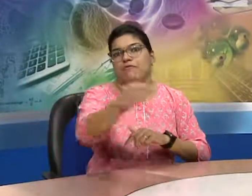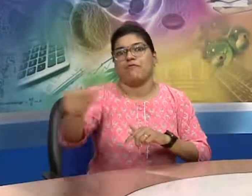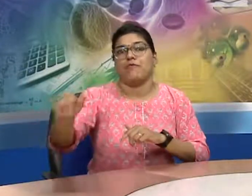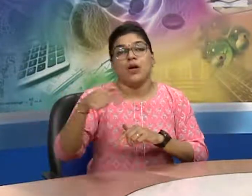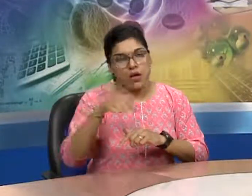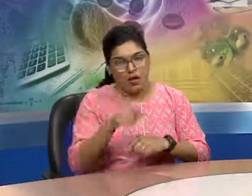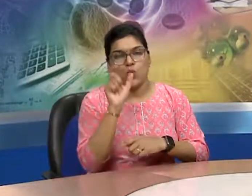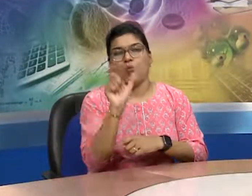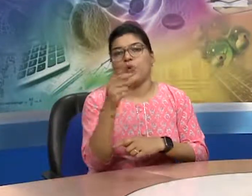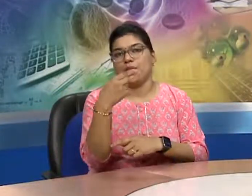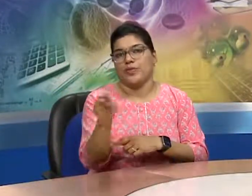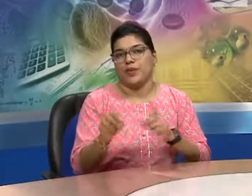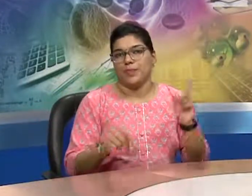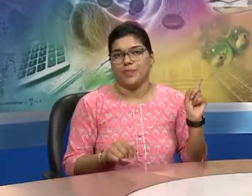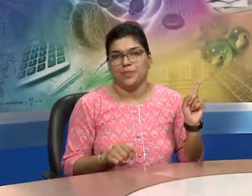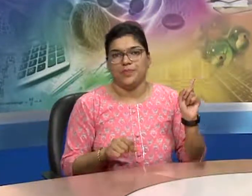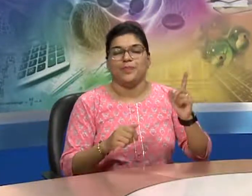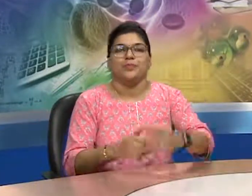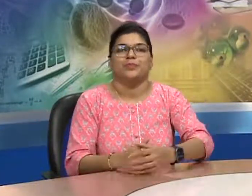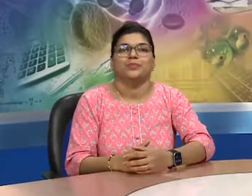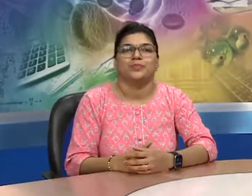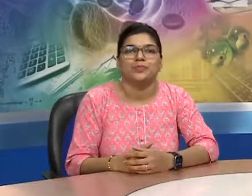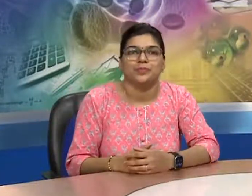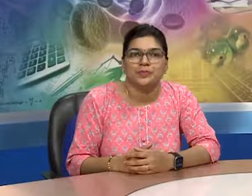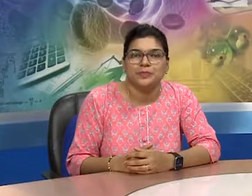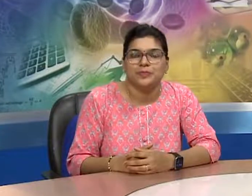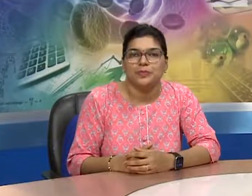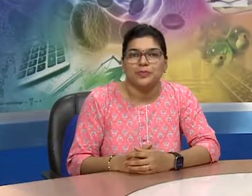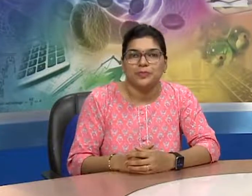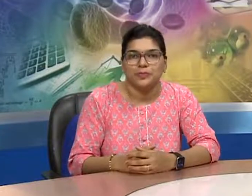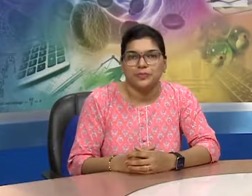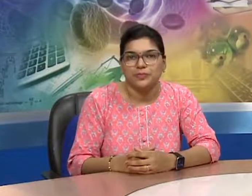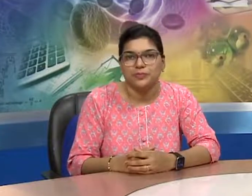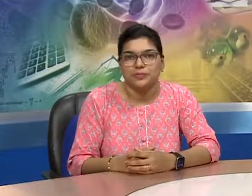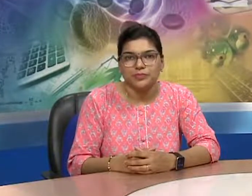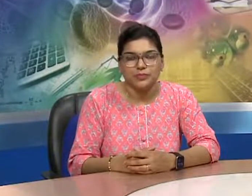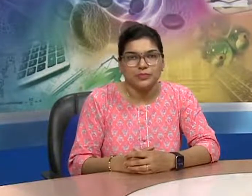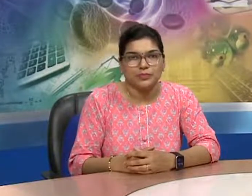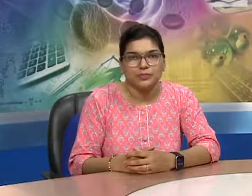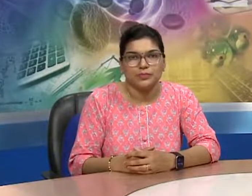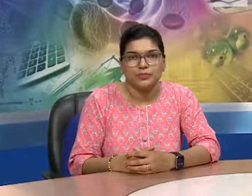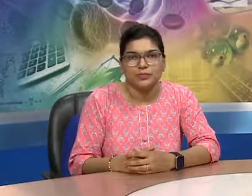organism which is on earth, they all have some genetic structure.